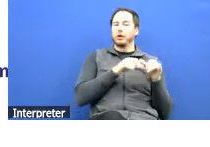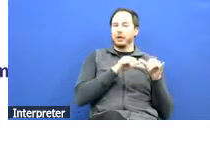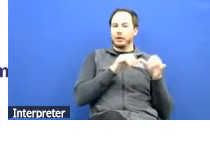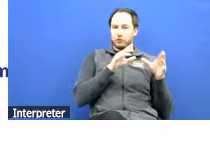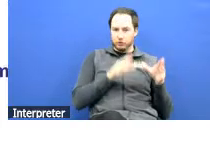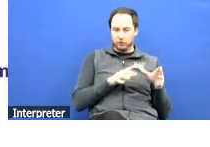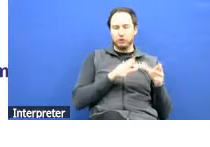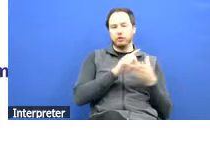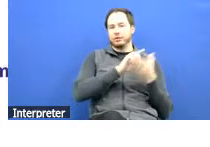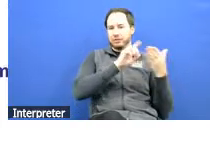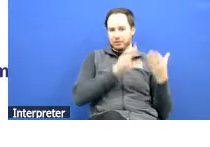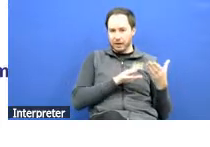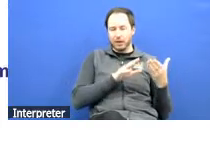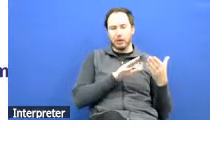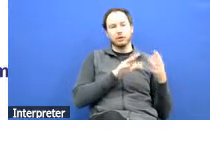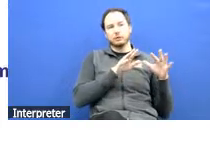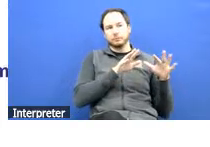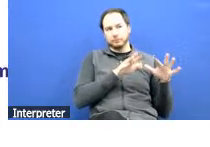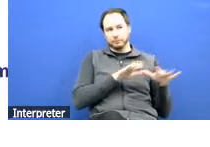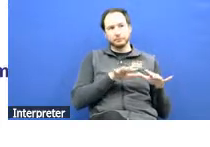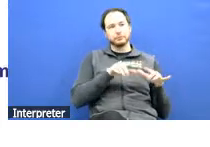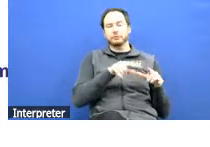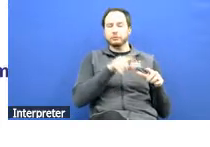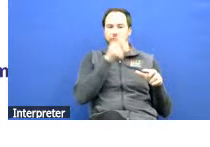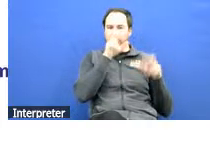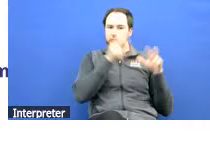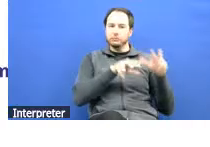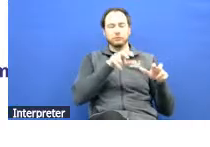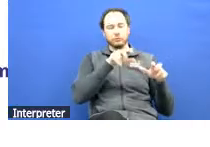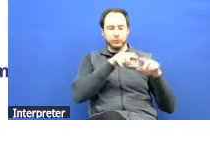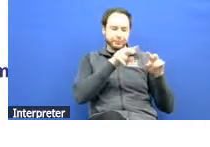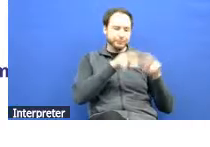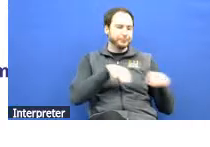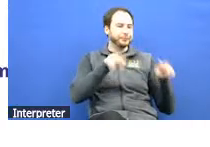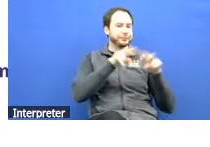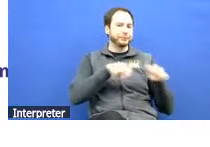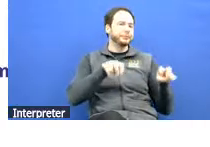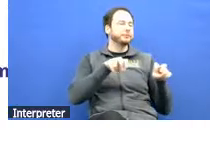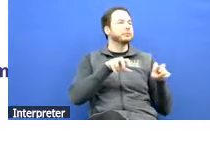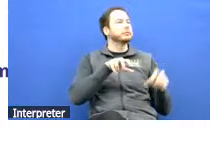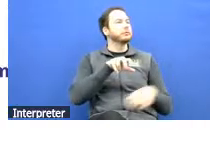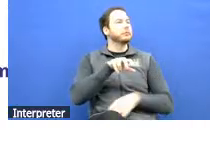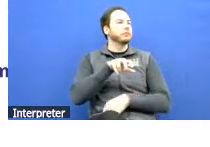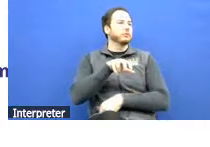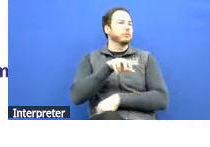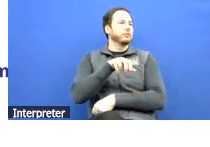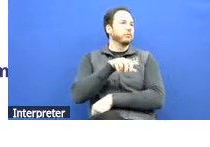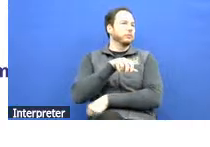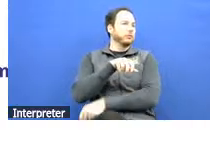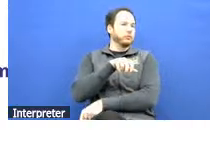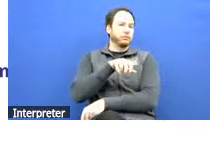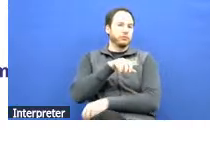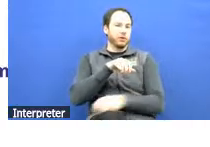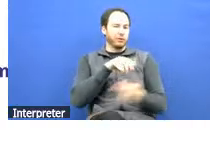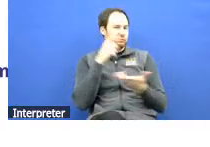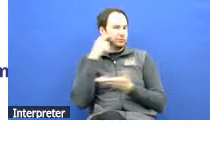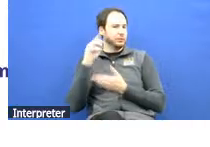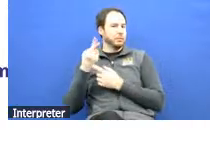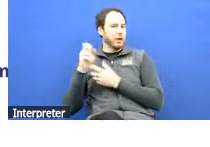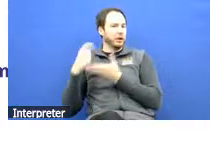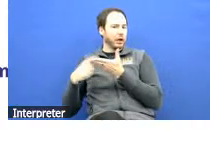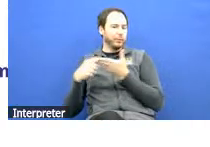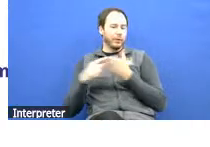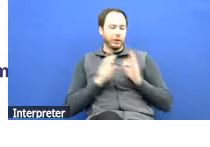and the designers, and they spend quite a bit of time looking at kind of things Mike just talked about, the